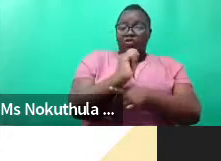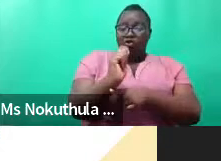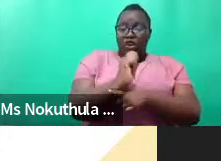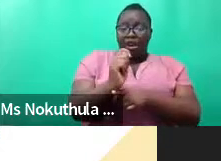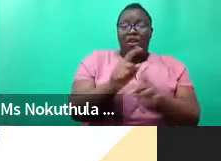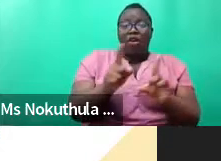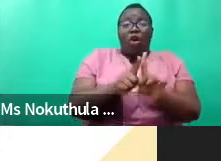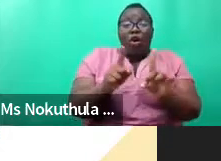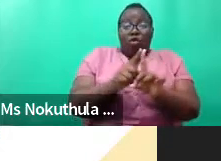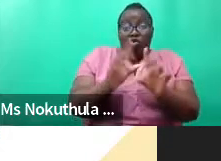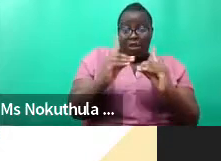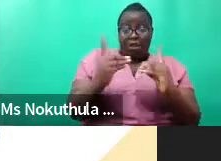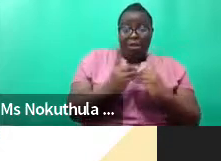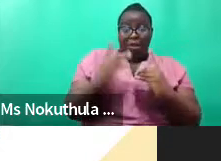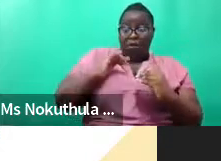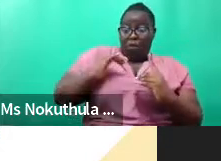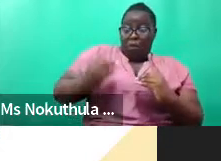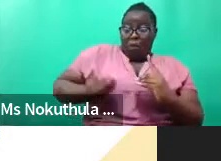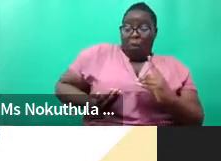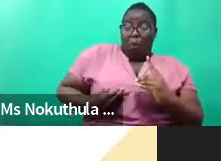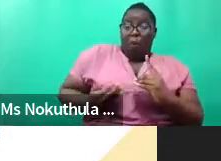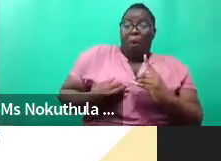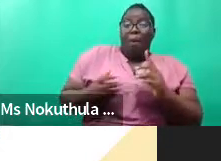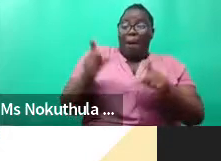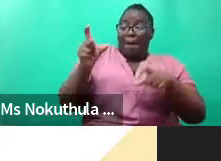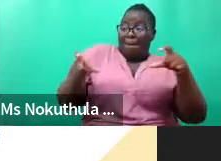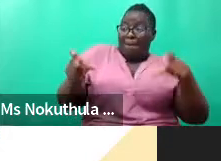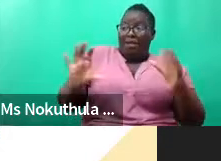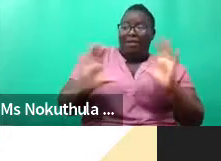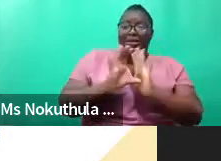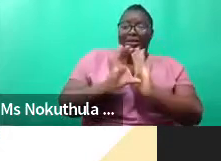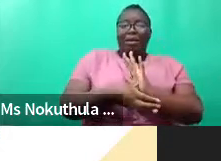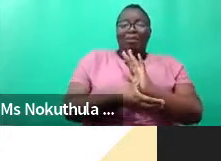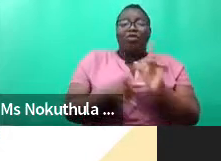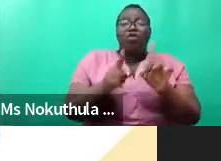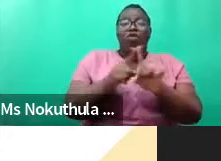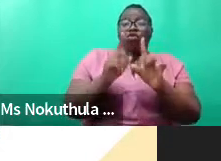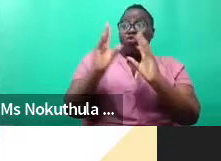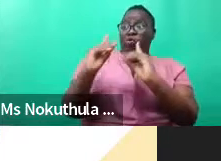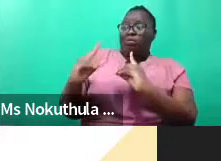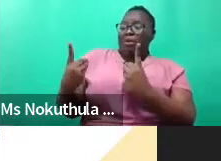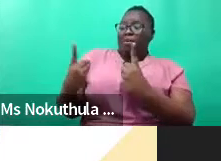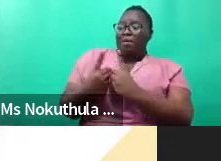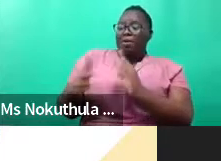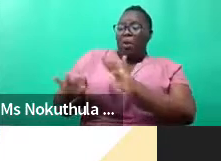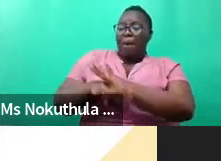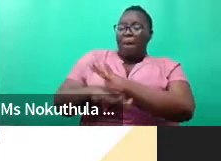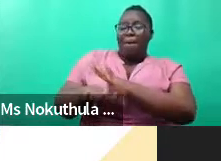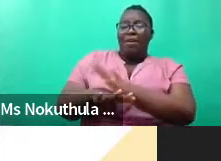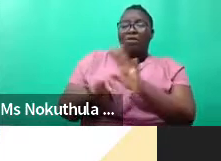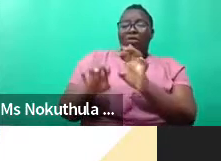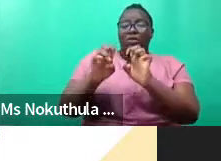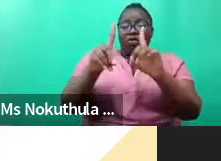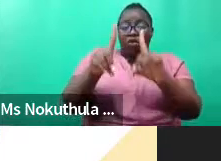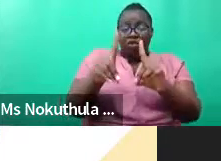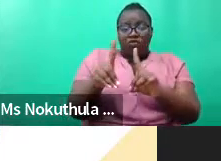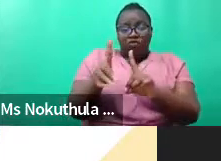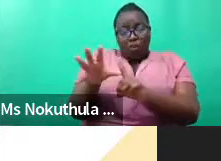Women, Children and Persons with Disabilities, the Department of Basic Education, even NEDLAC, they all